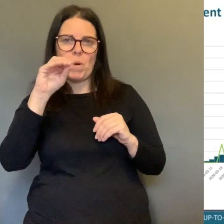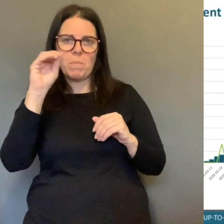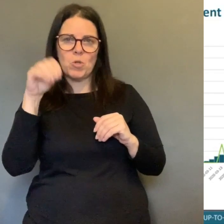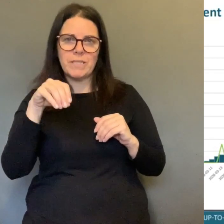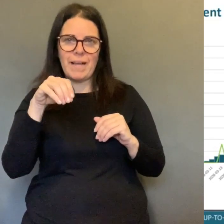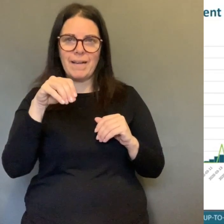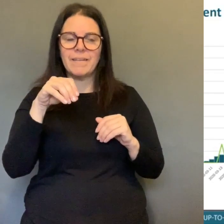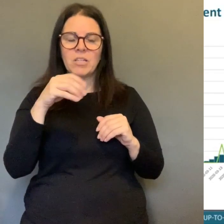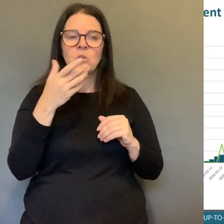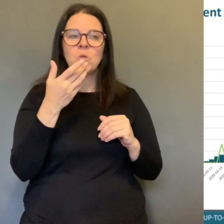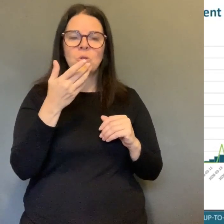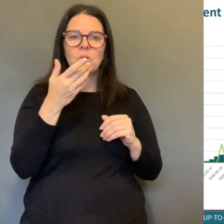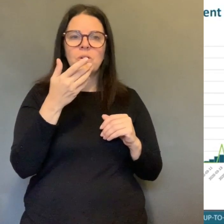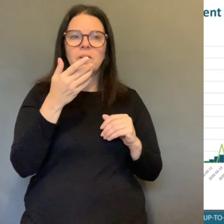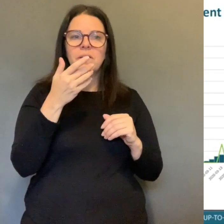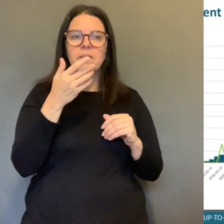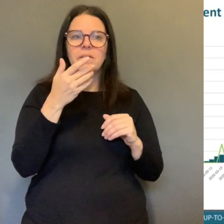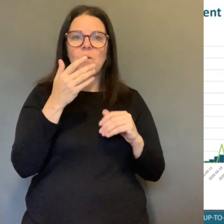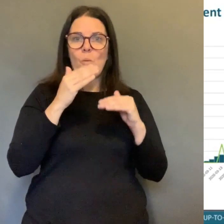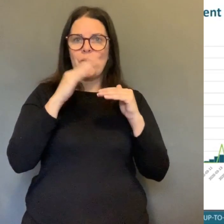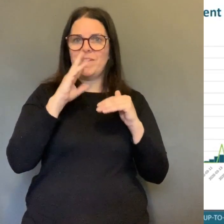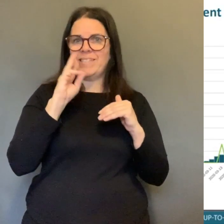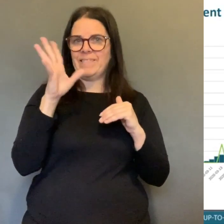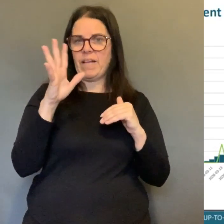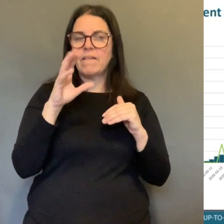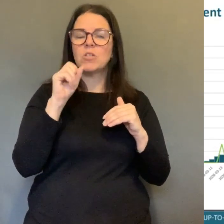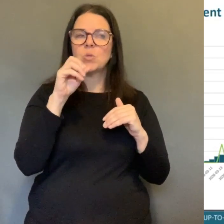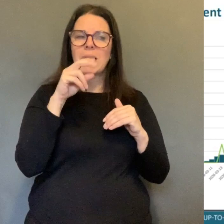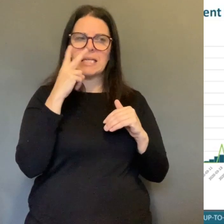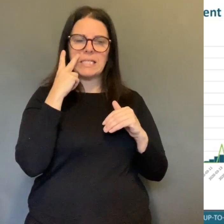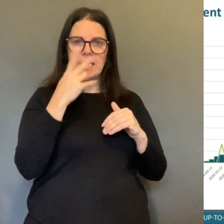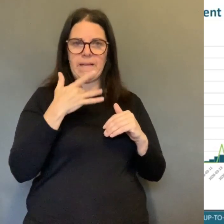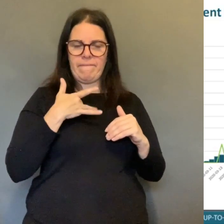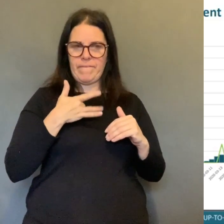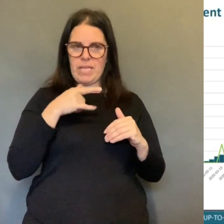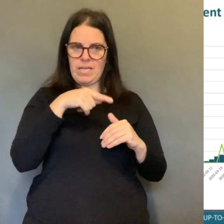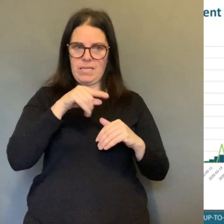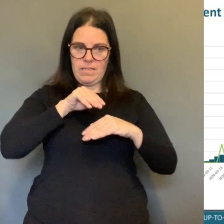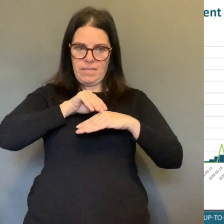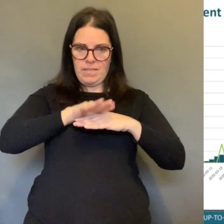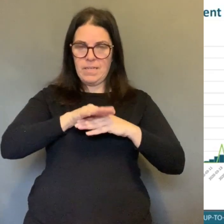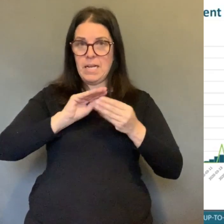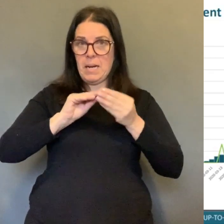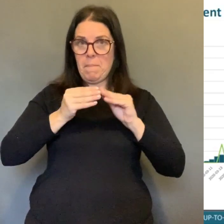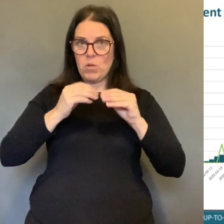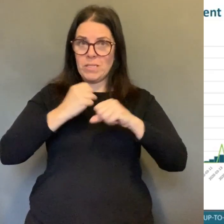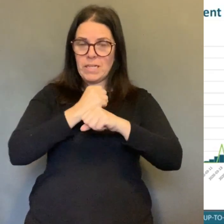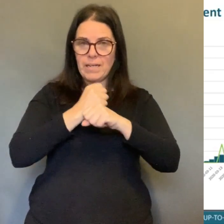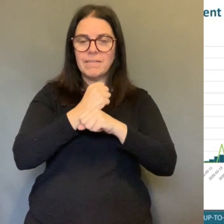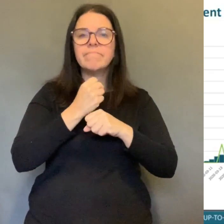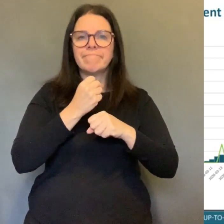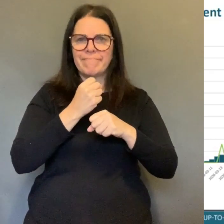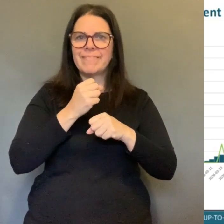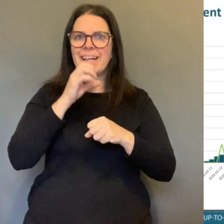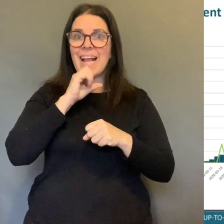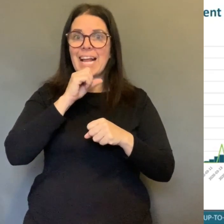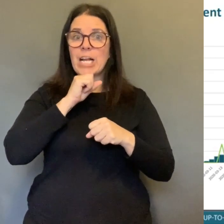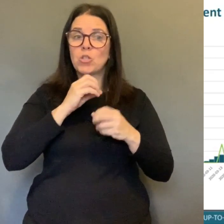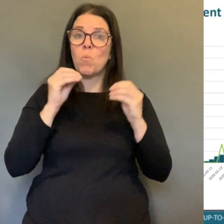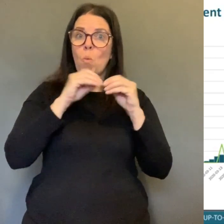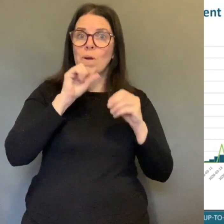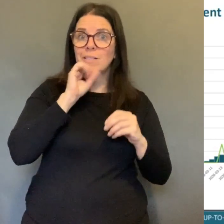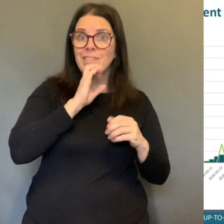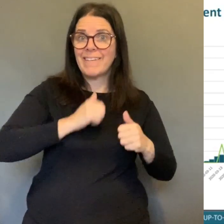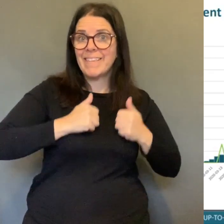every day? And among those who are tested, how many of them are coming back positive? This is an indicator to show how prevalent the disease is in